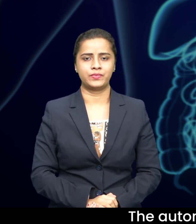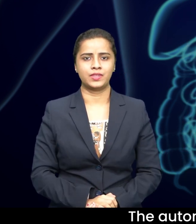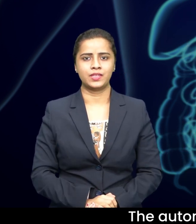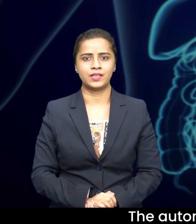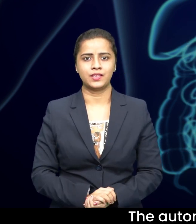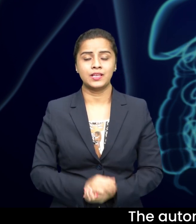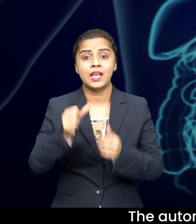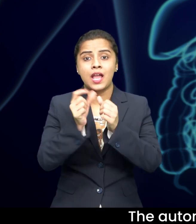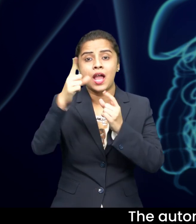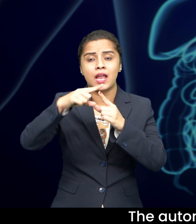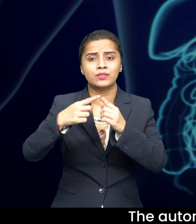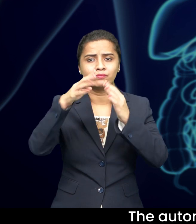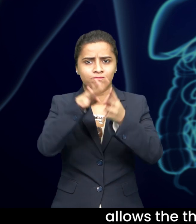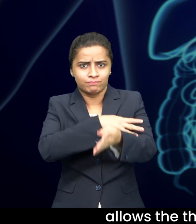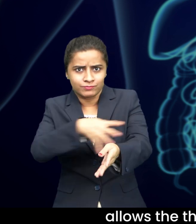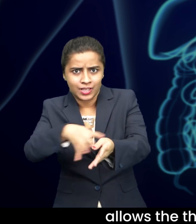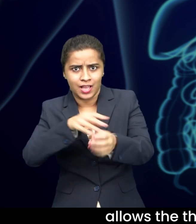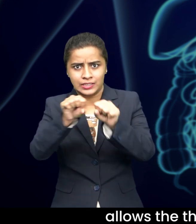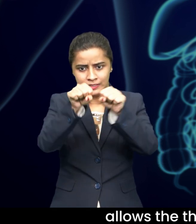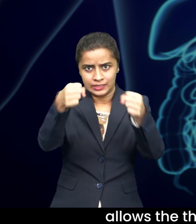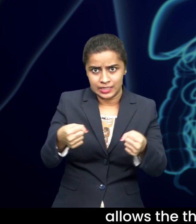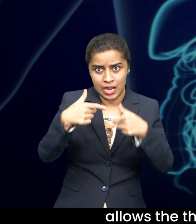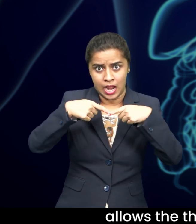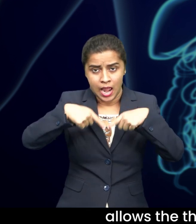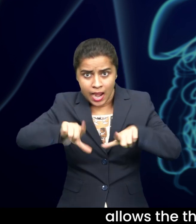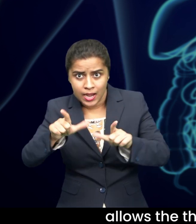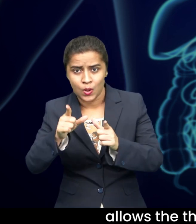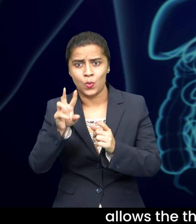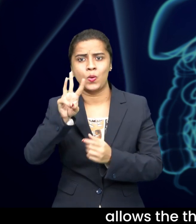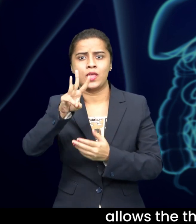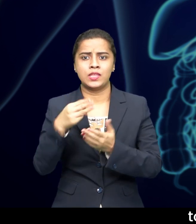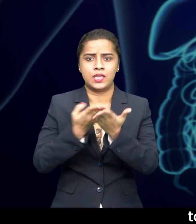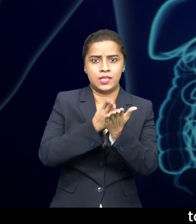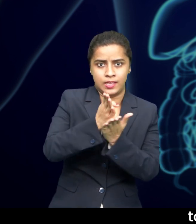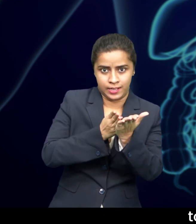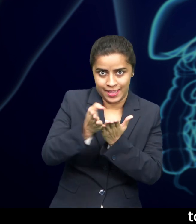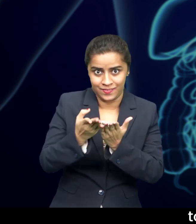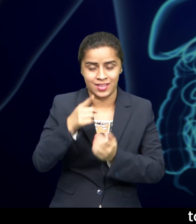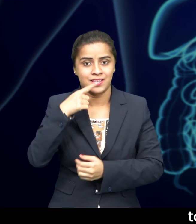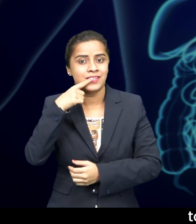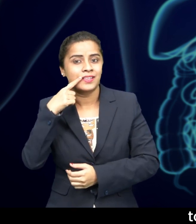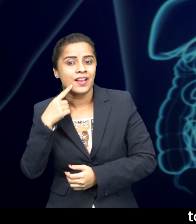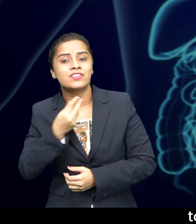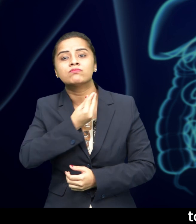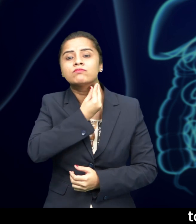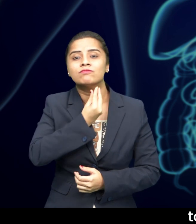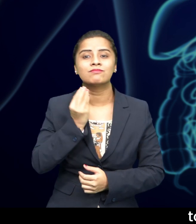The autonomous nervous system allows the 3 pairs of salivary glands to secrete saliva.